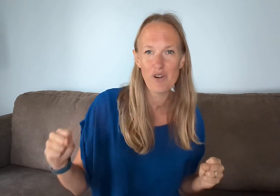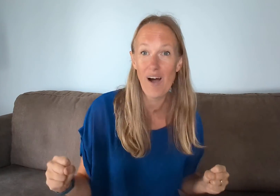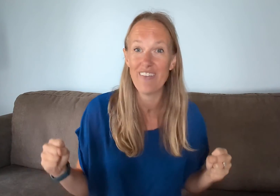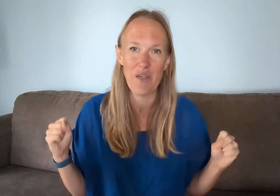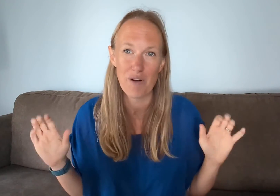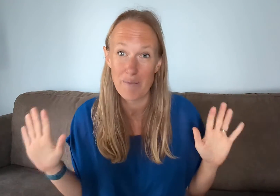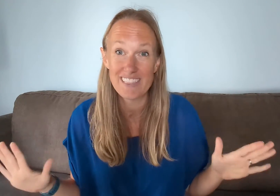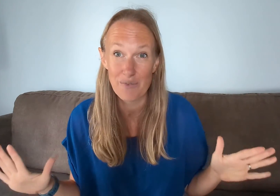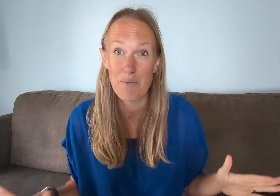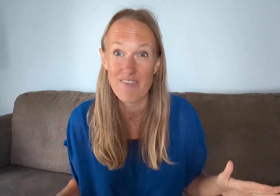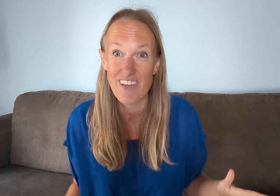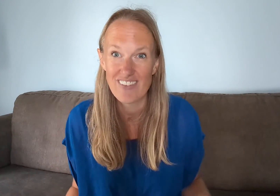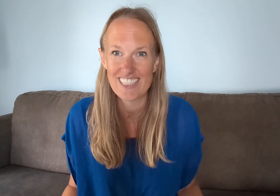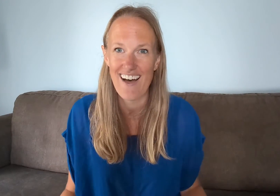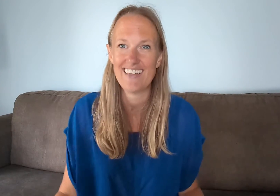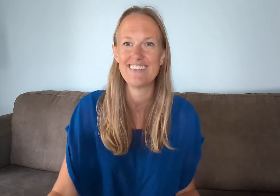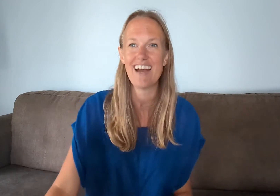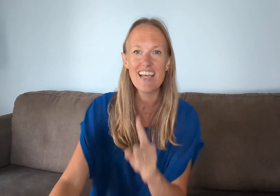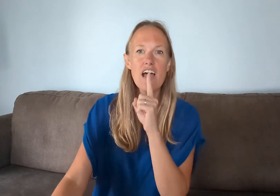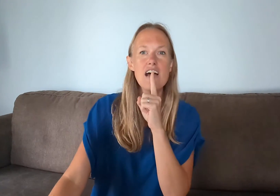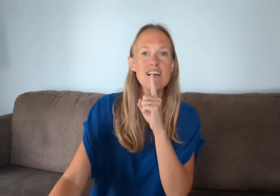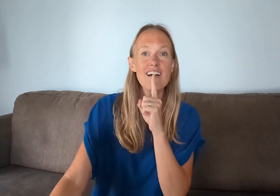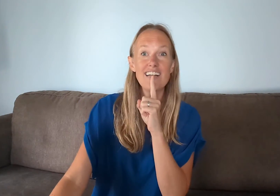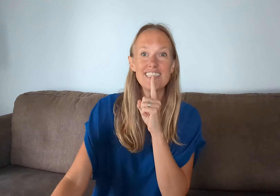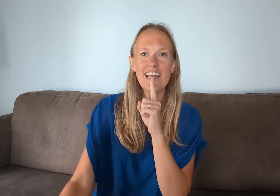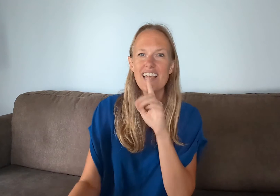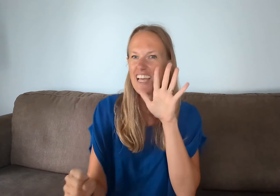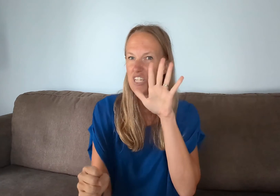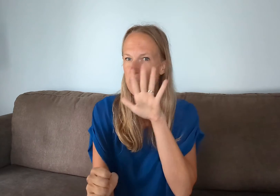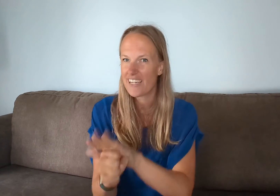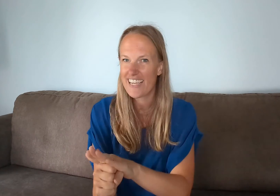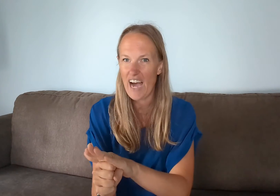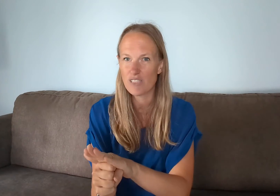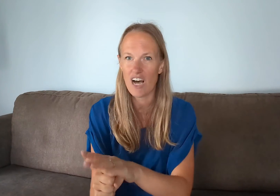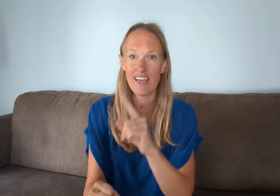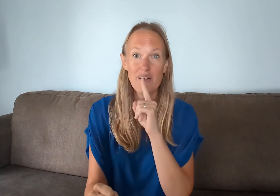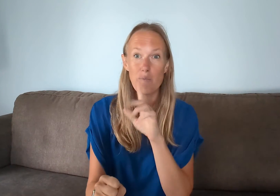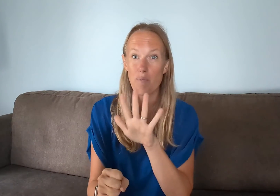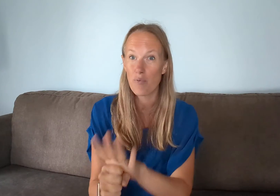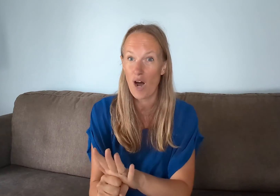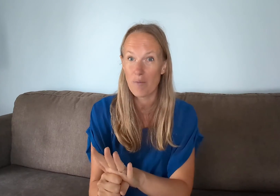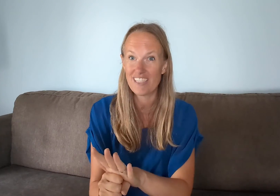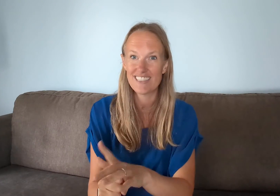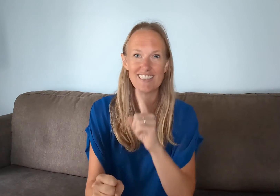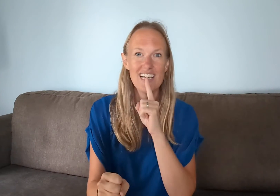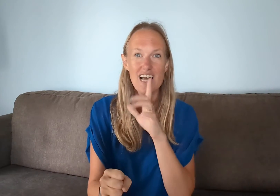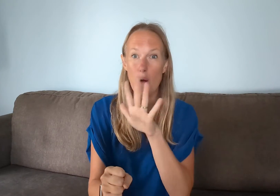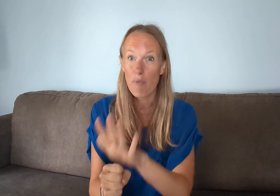while know that promise is one of my favorite signs, right? God said it and you can count on it. Promise,